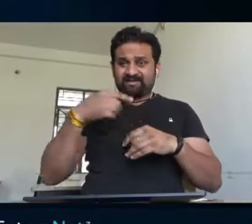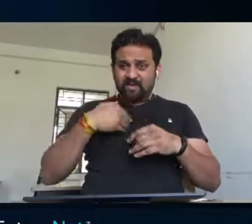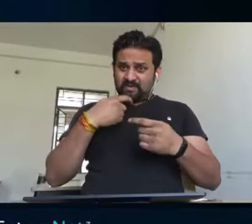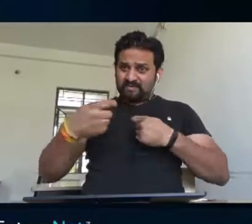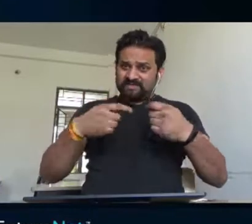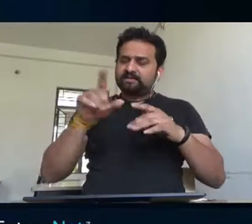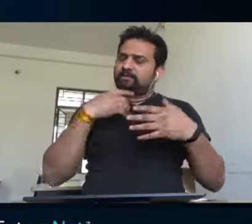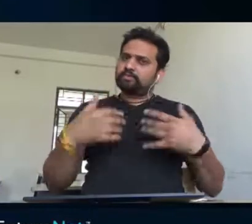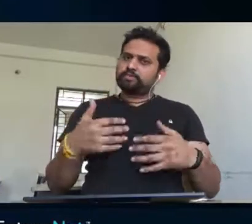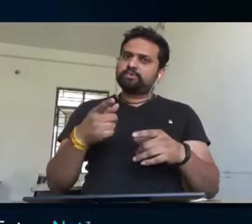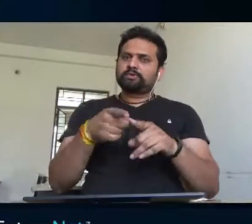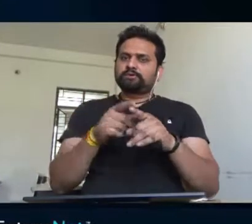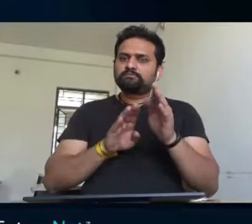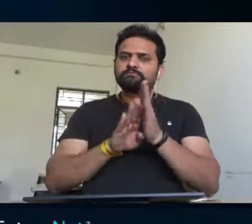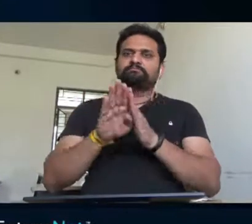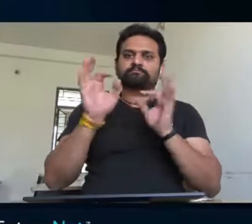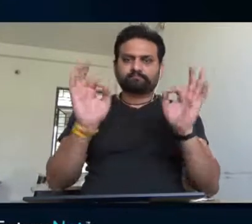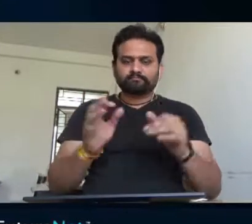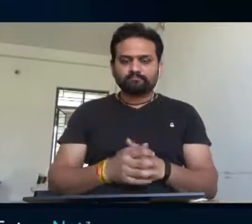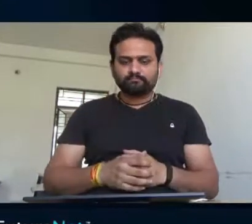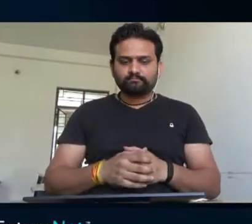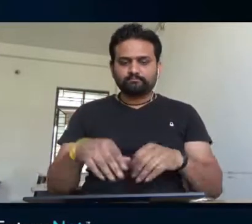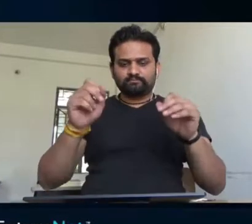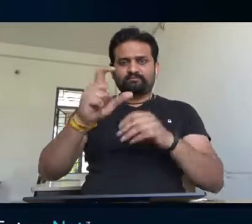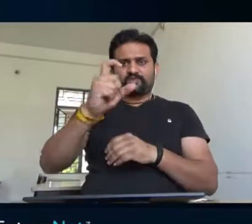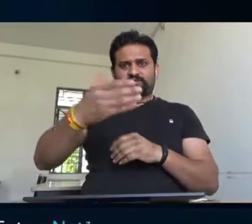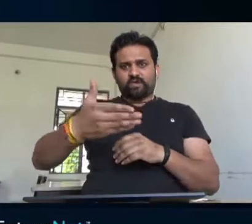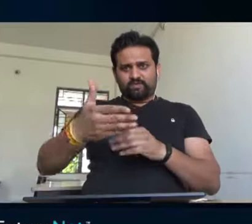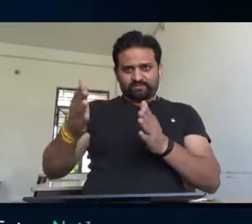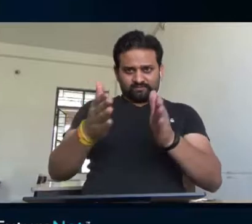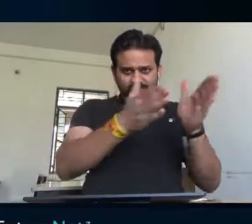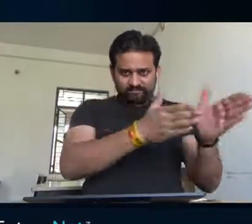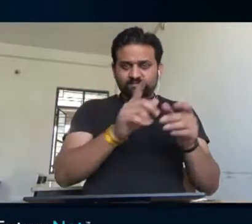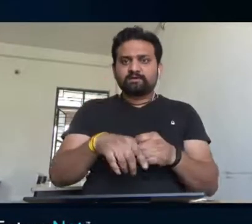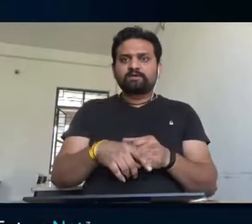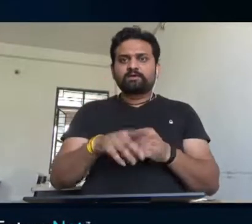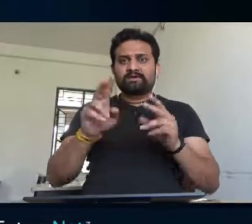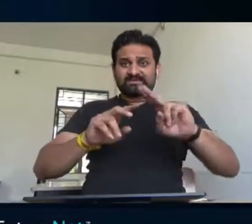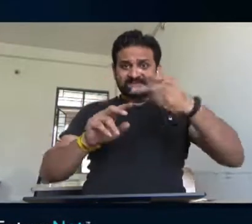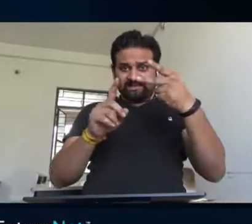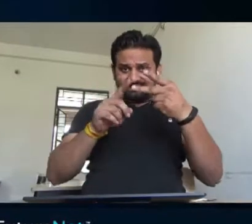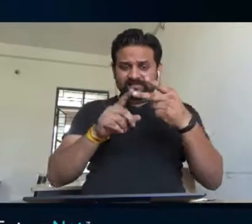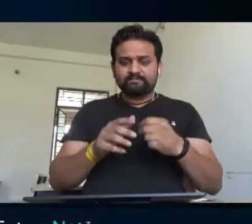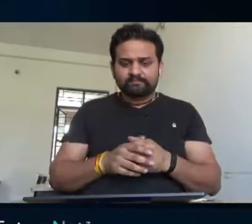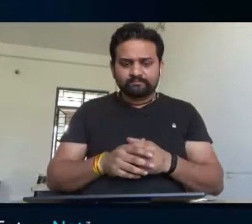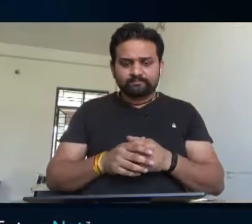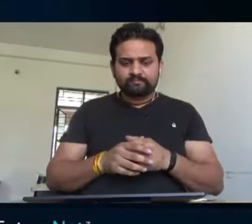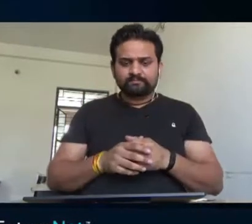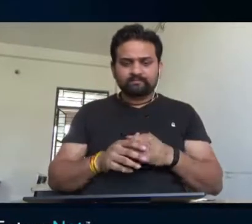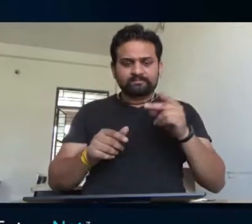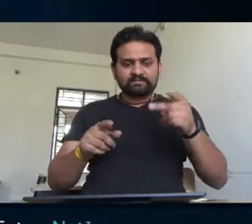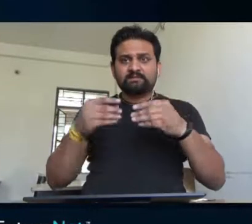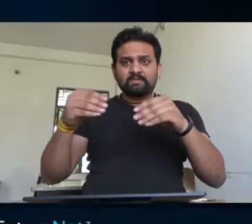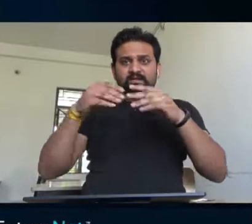emotional. That's for sure. So congratulations to the next position, the third highest position